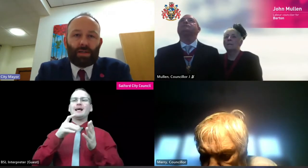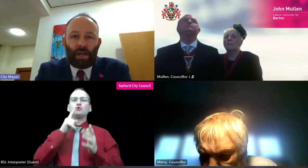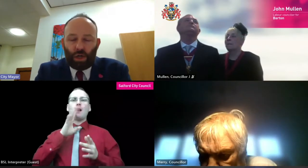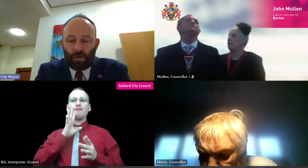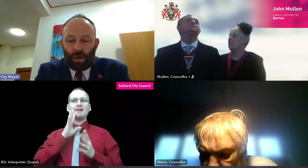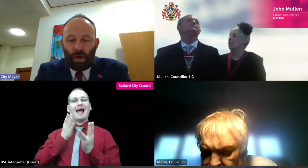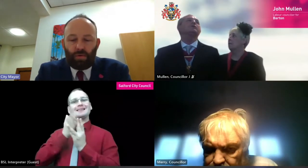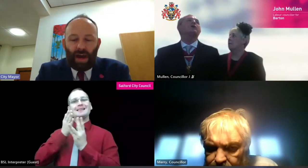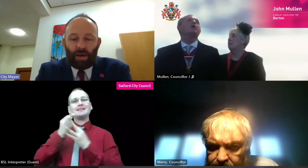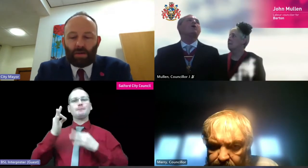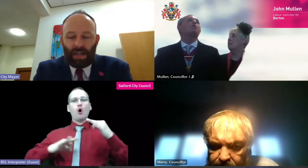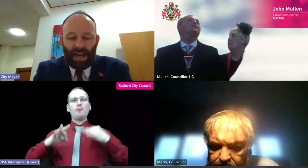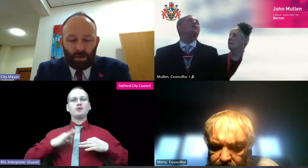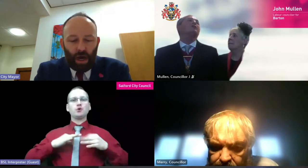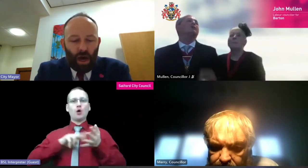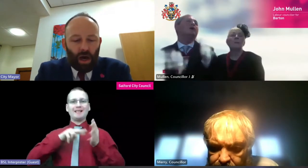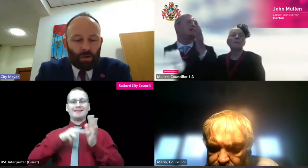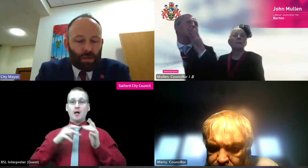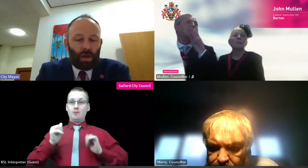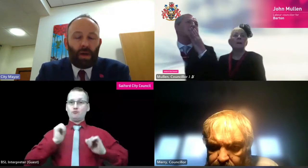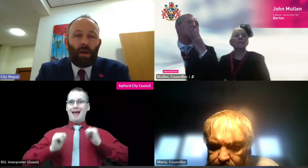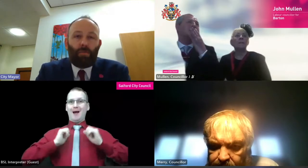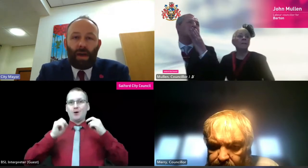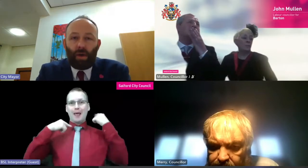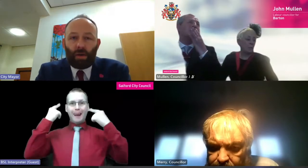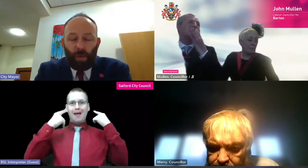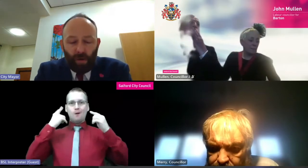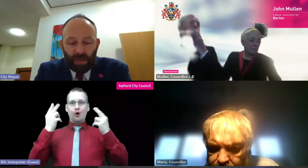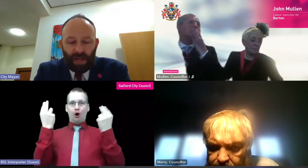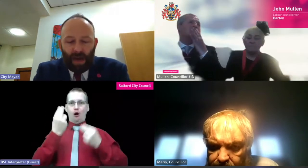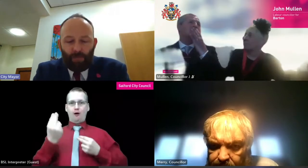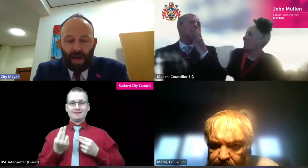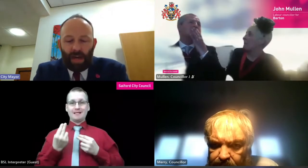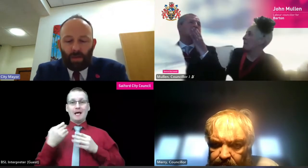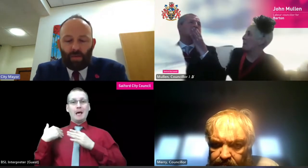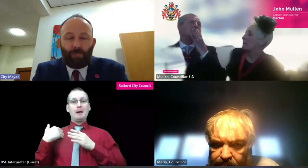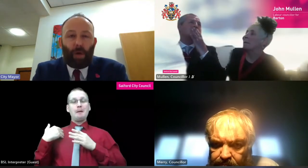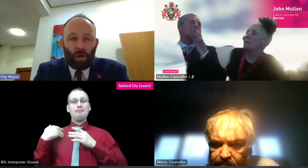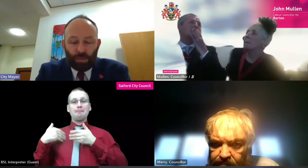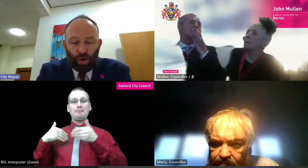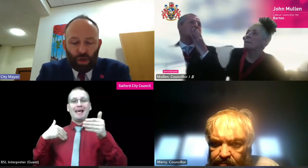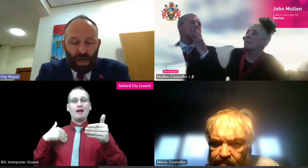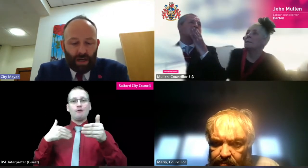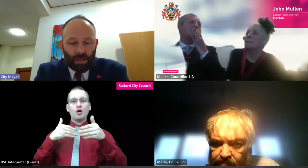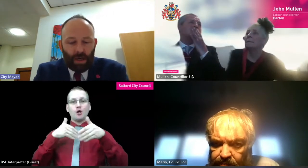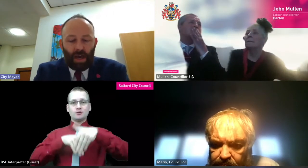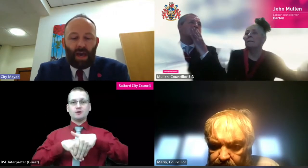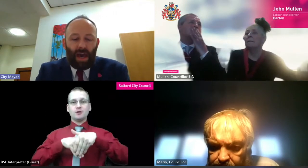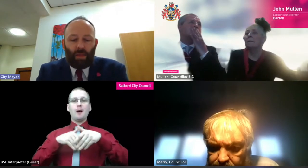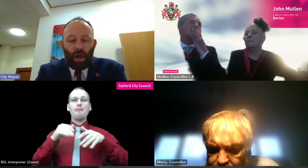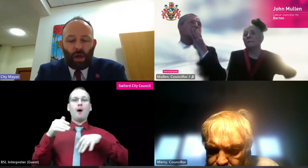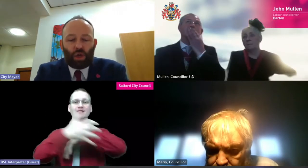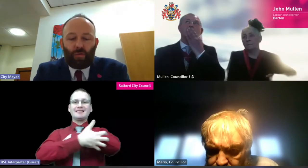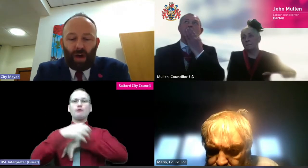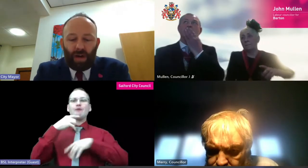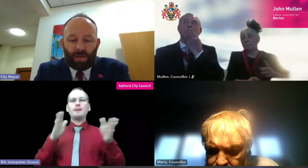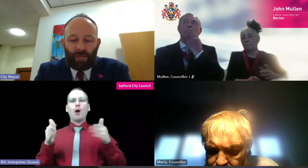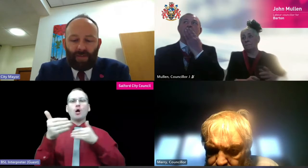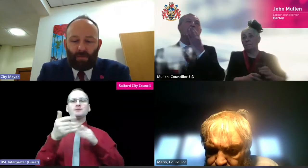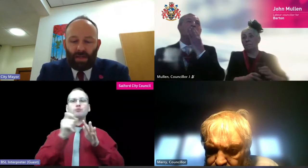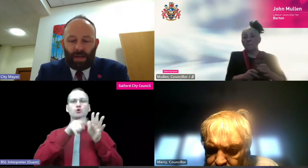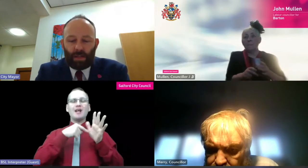Performance Organisation, Proud and Loud Arts, Period Poverty Campaign, the Red Box Project, and the